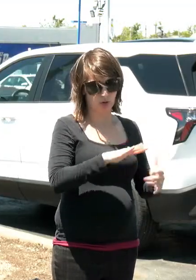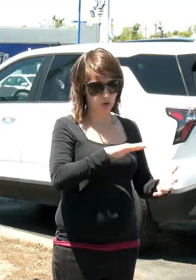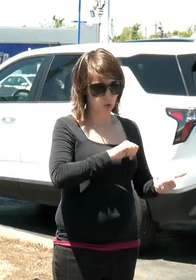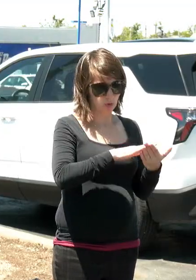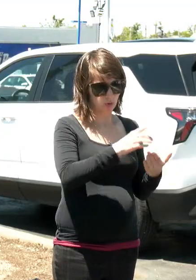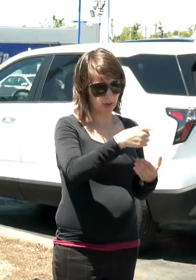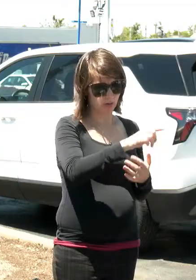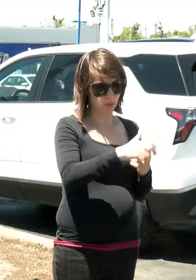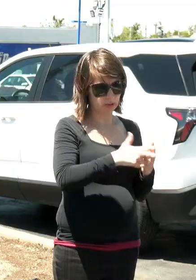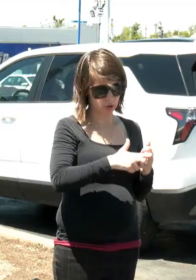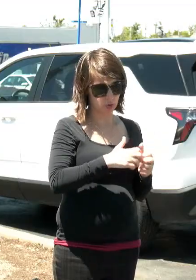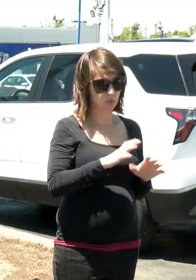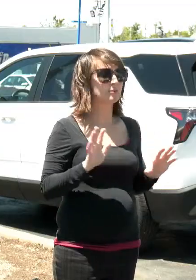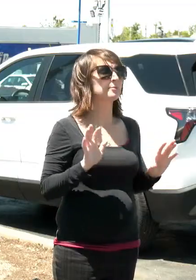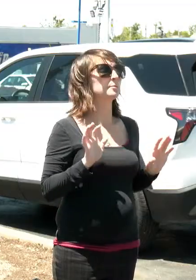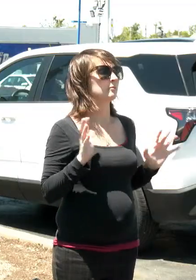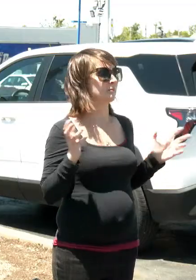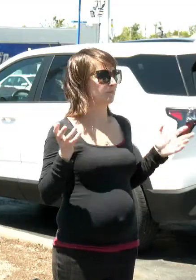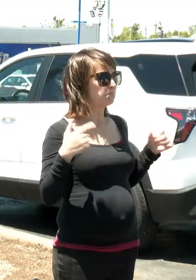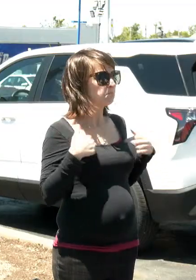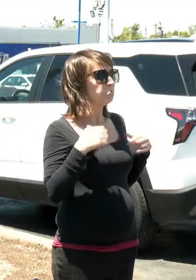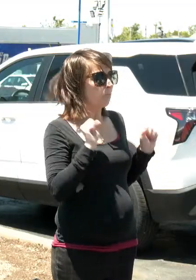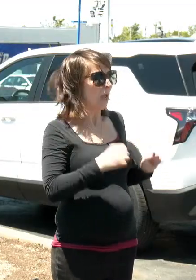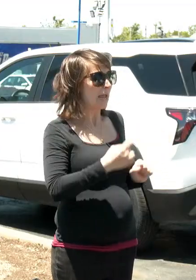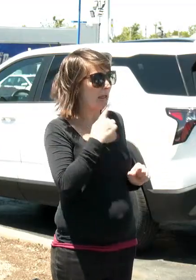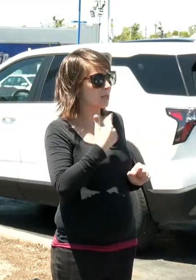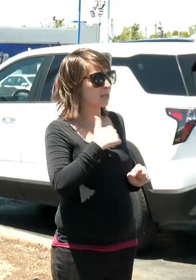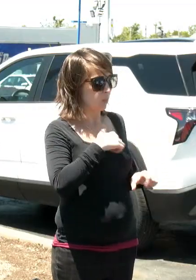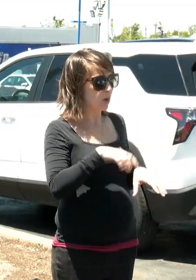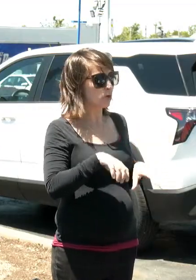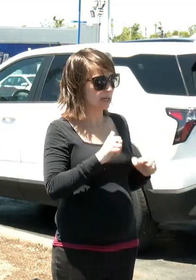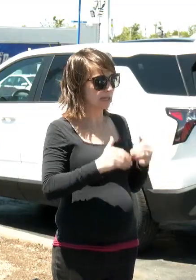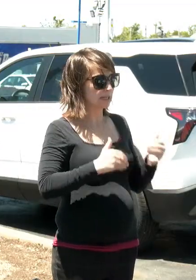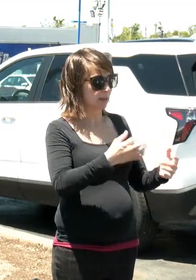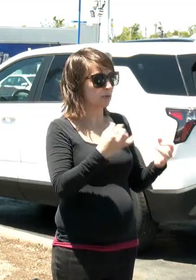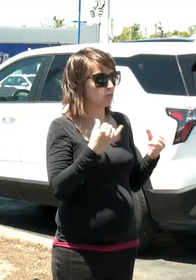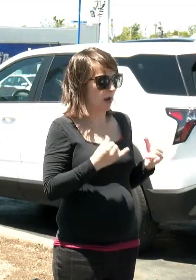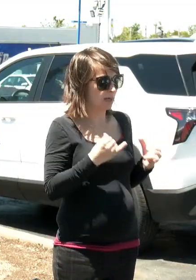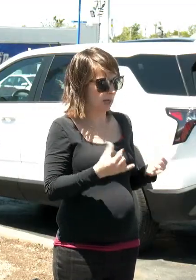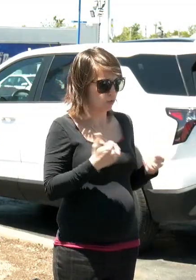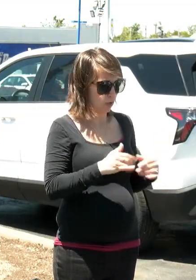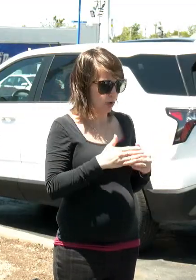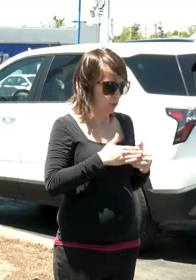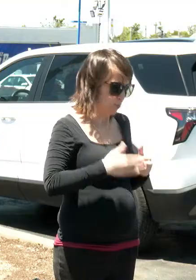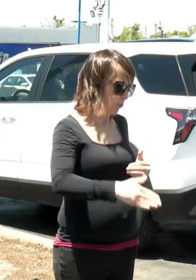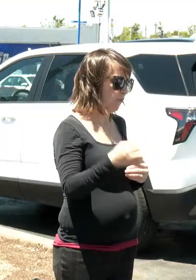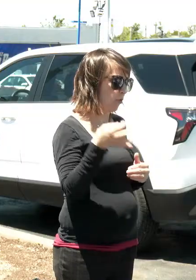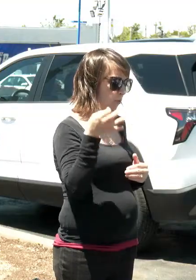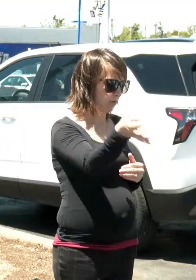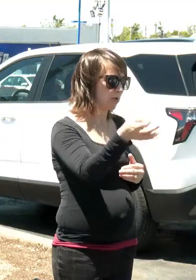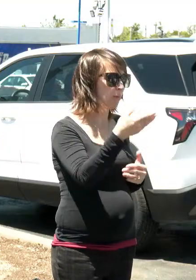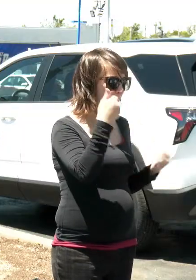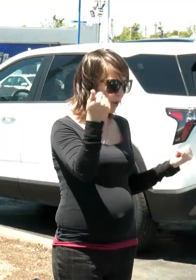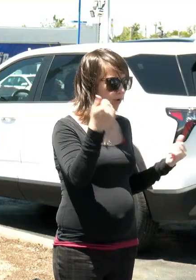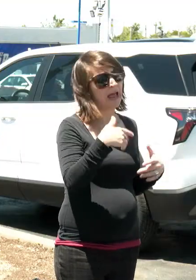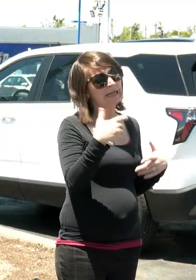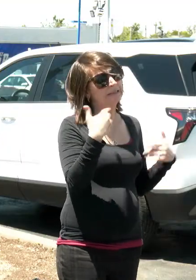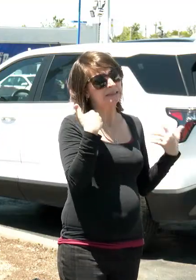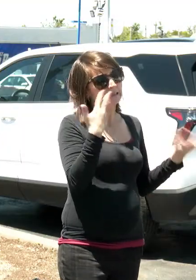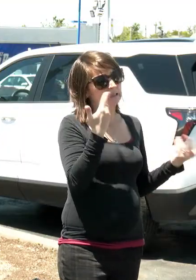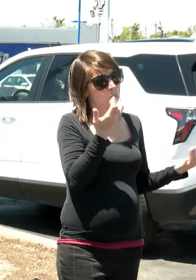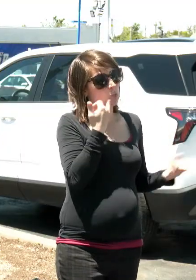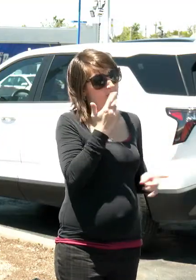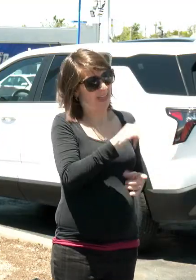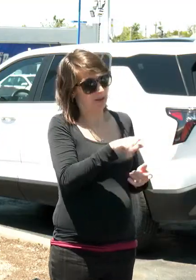issues? What I can say is that we are taking steps right now, moving forward. Absolutely. I can't speak to whether that